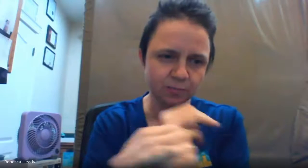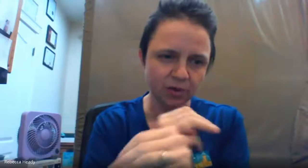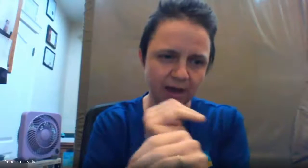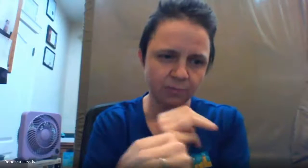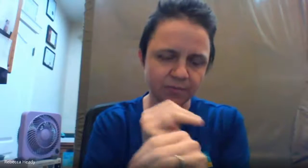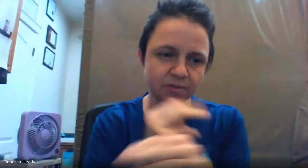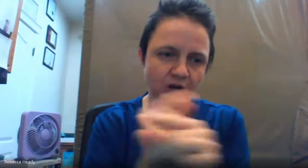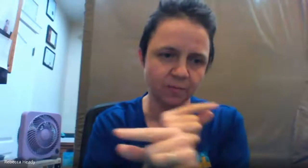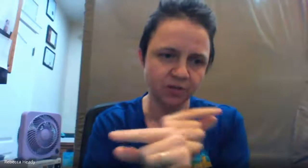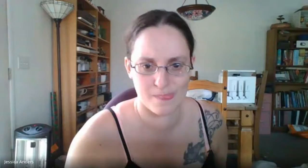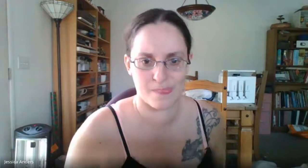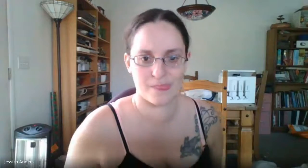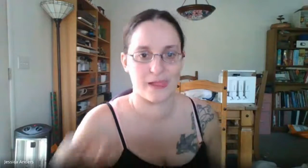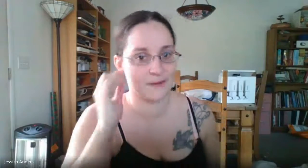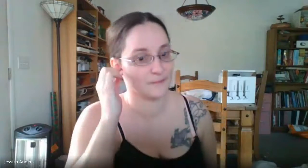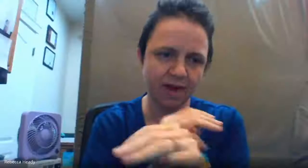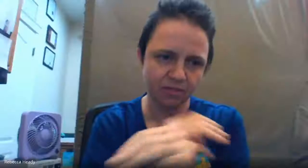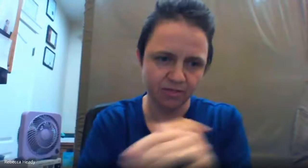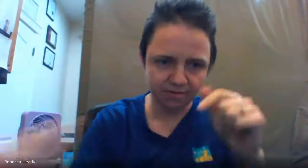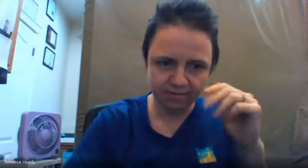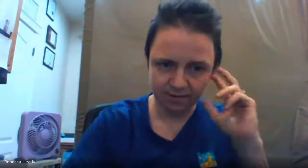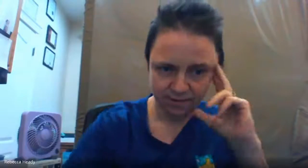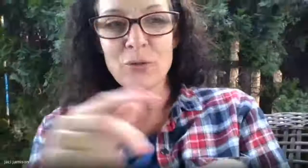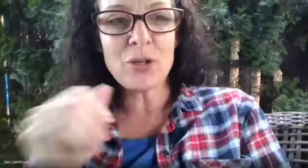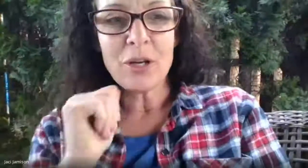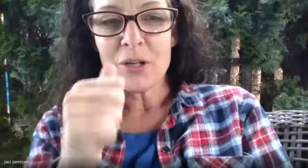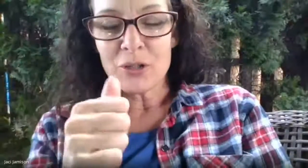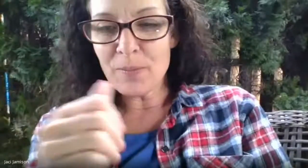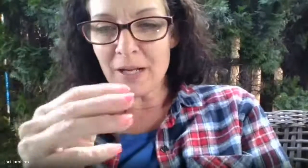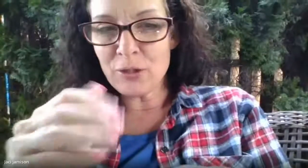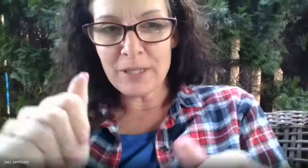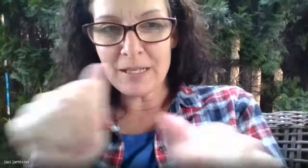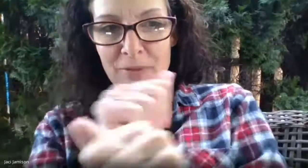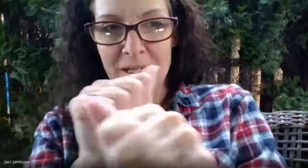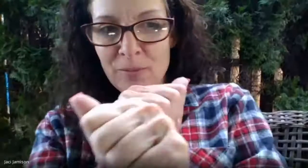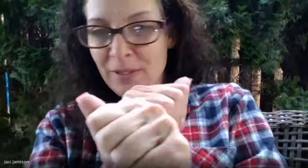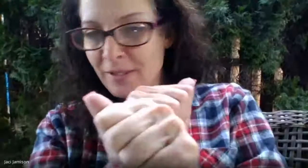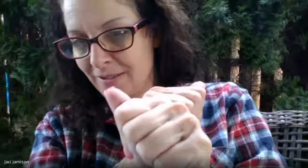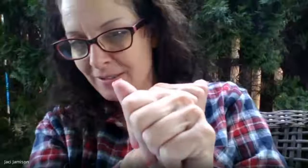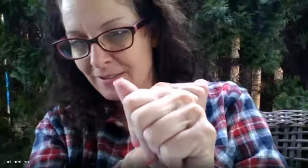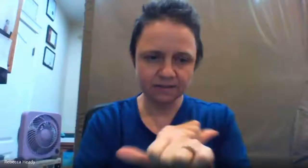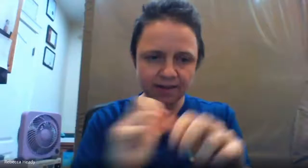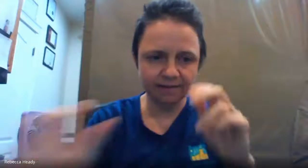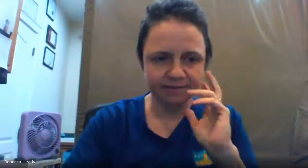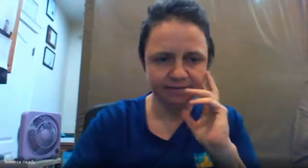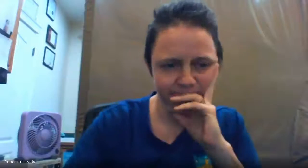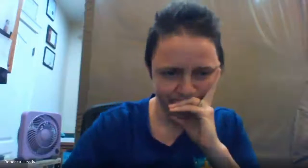put M's, geometry, algebra, math. Okay. Oh, show me algebra again. Was it algebra? With A's. Yeah. Algebra. That's